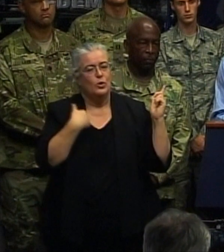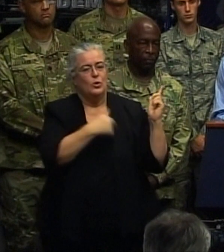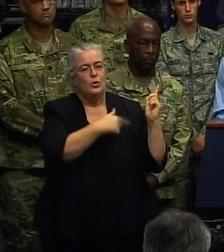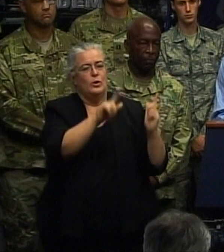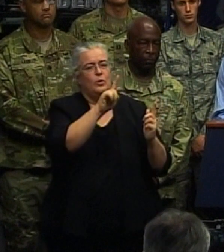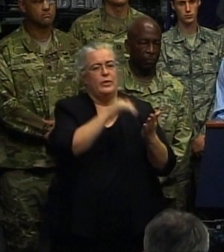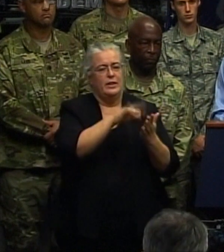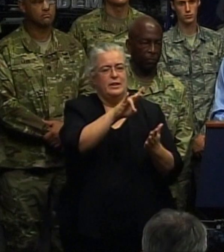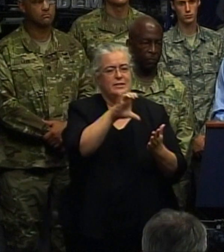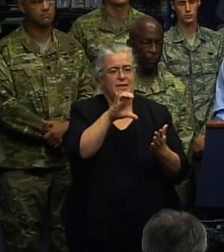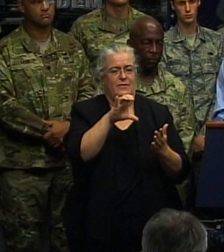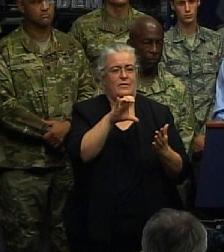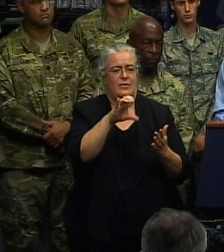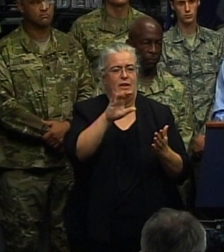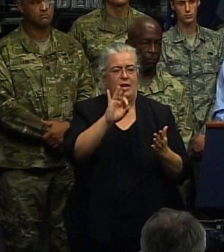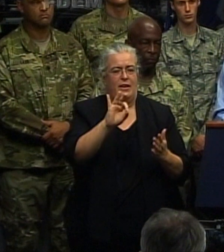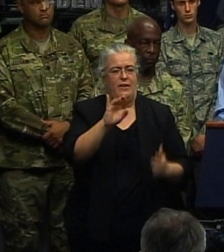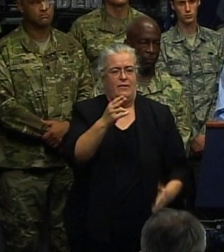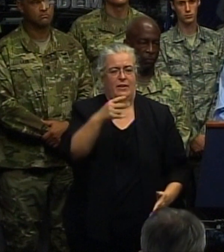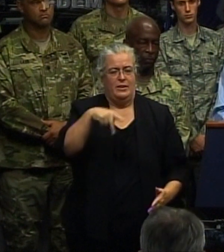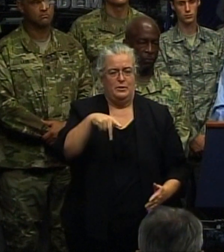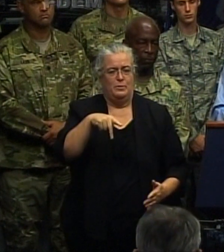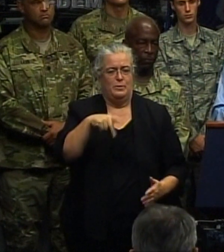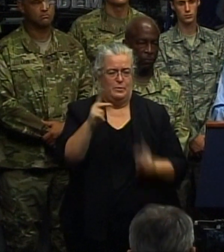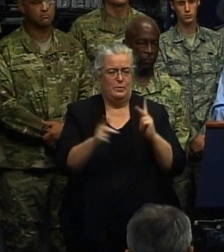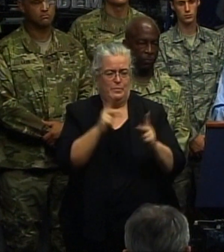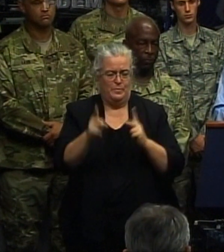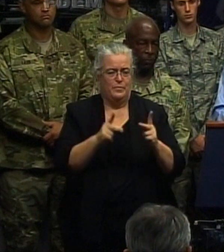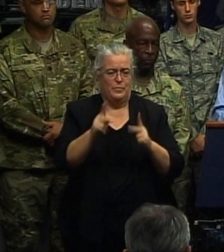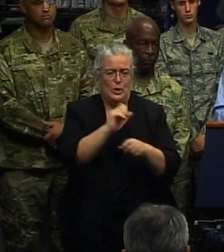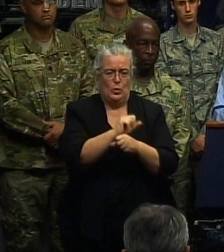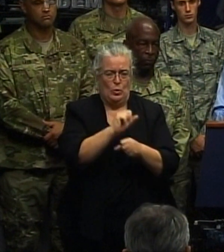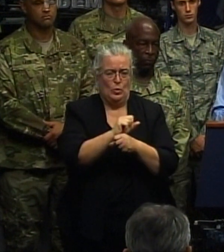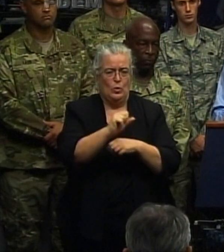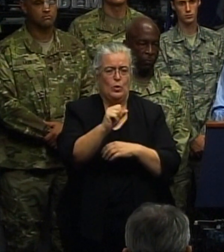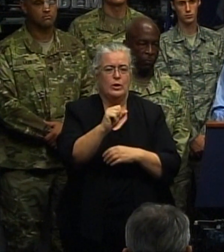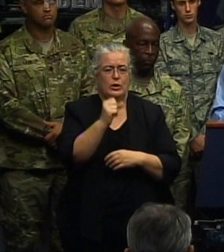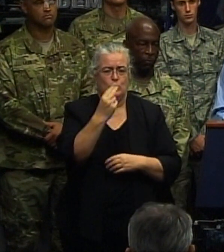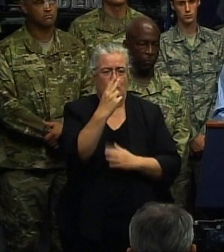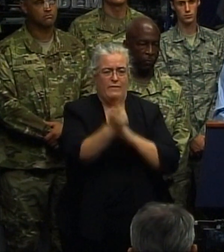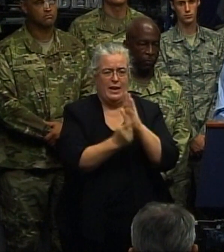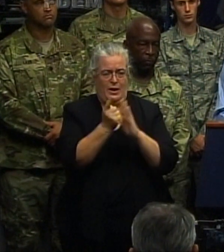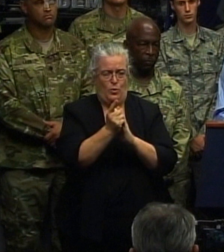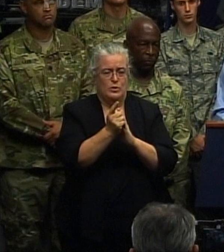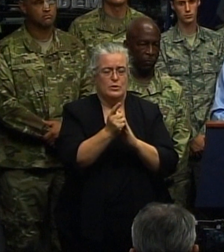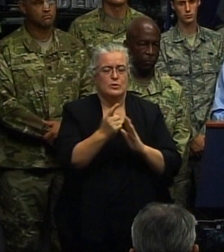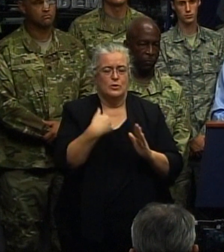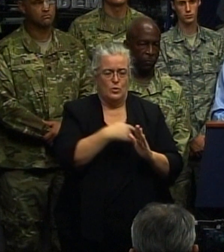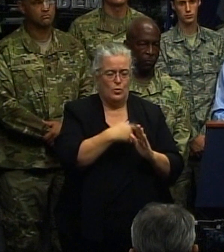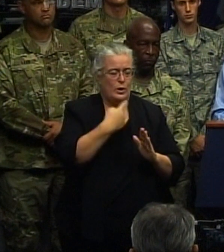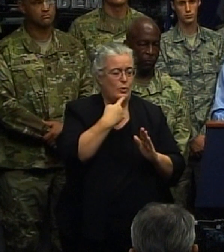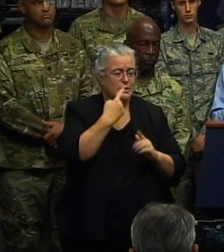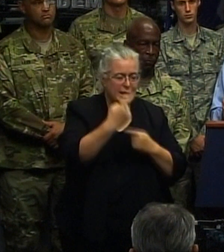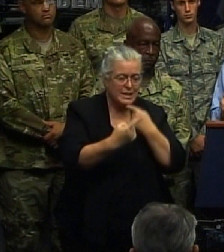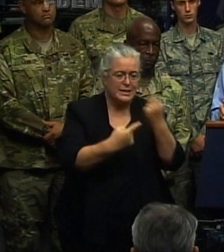FHP people around. They're working 12-hour shifts. We will continue to let people know in every manner we